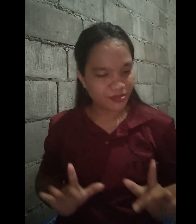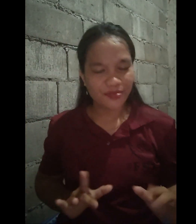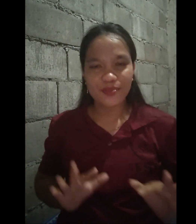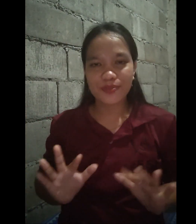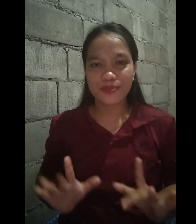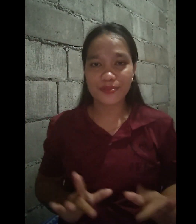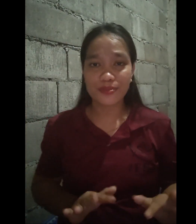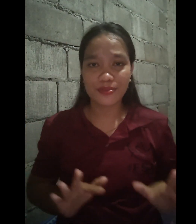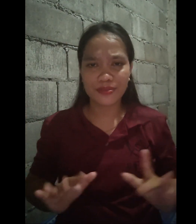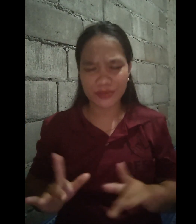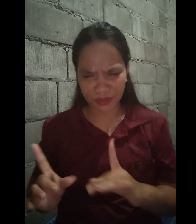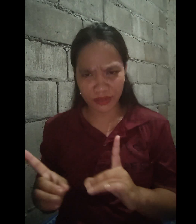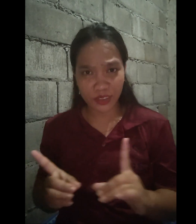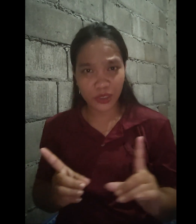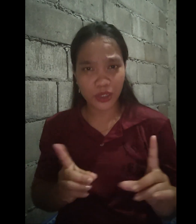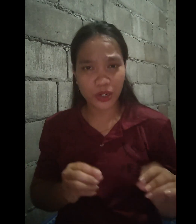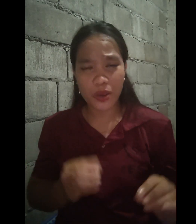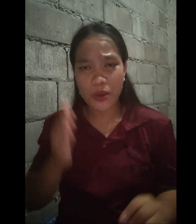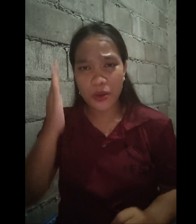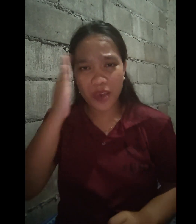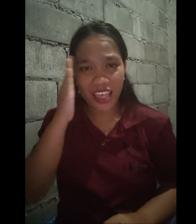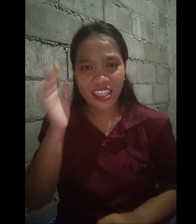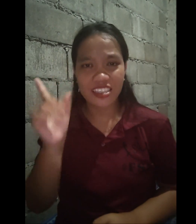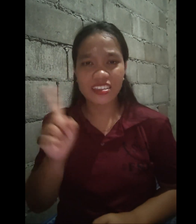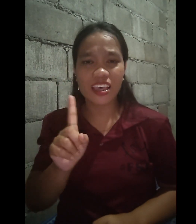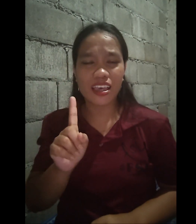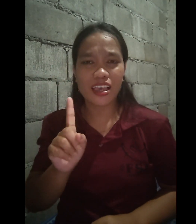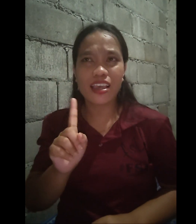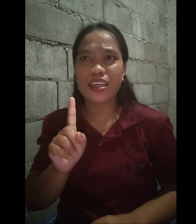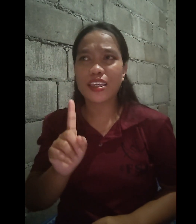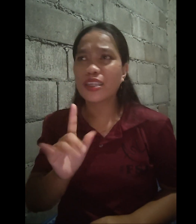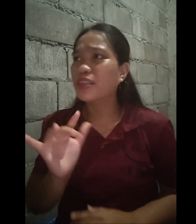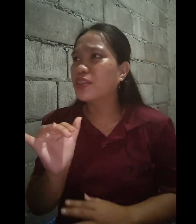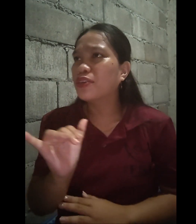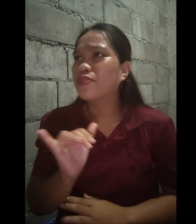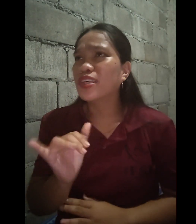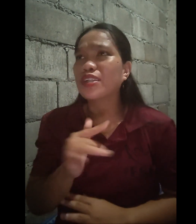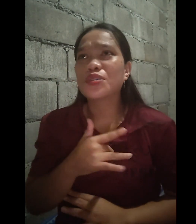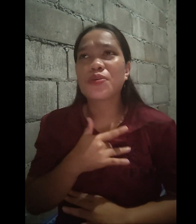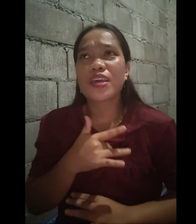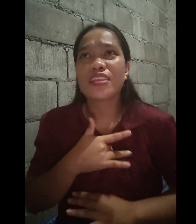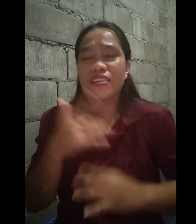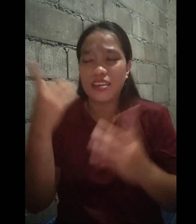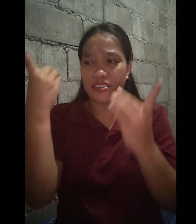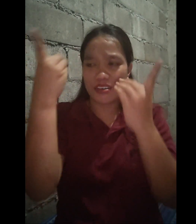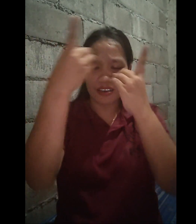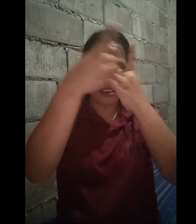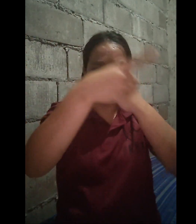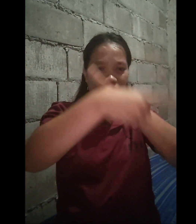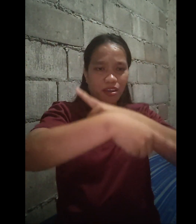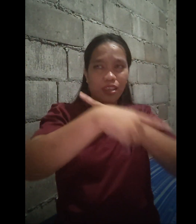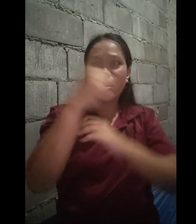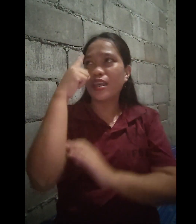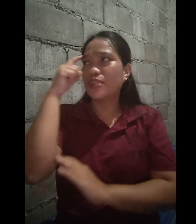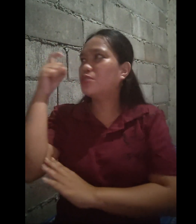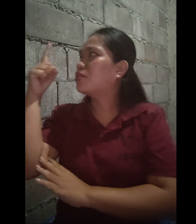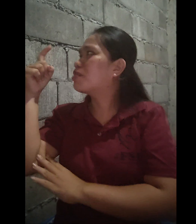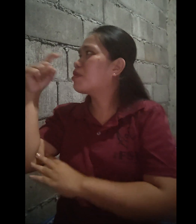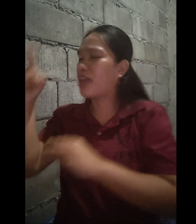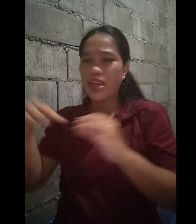Tin, tin, tin, tin. Do you know what it's like to feel so in the dark and